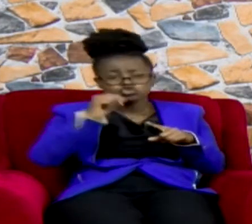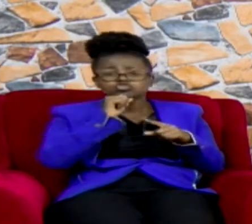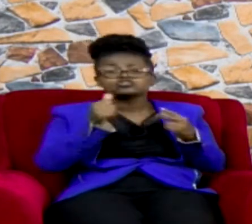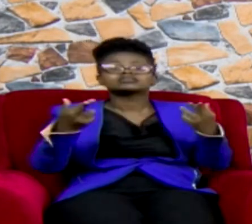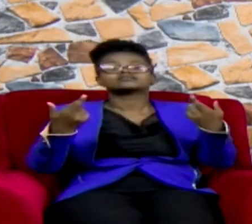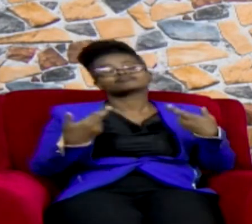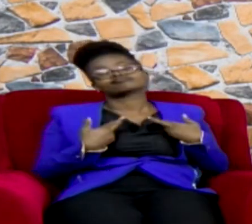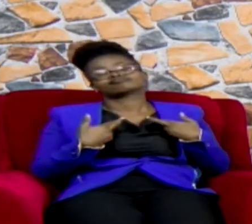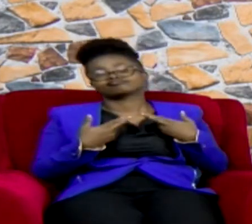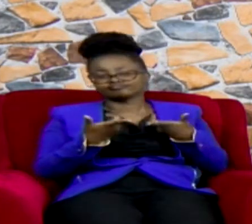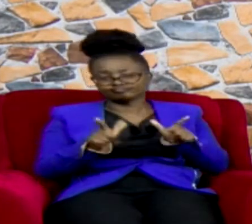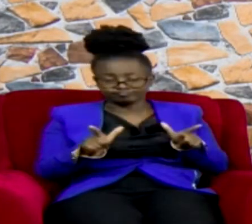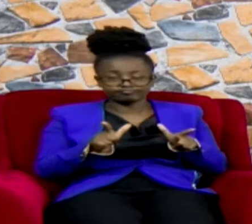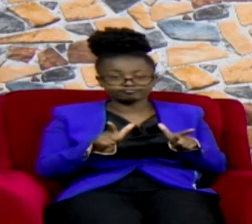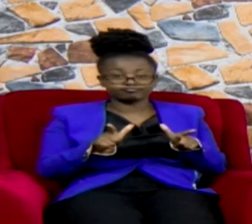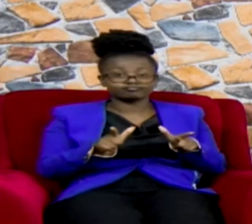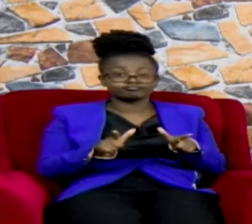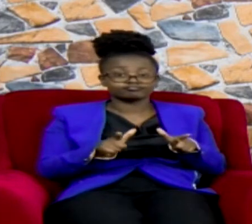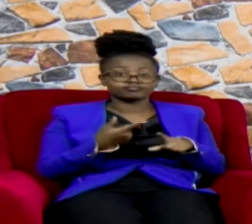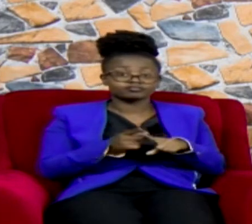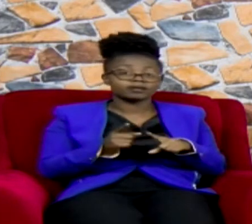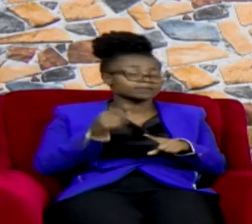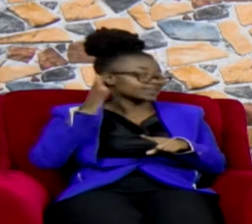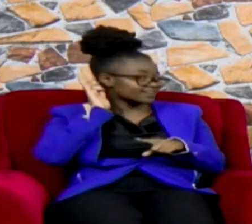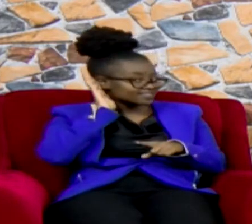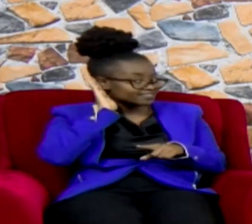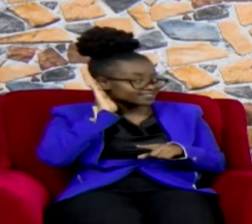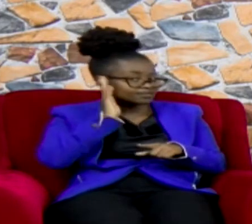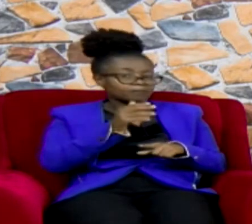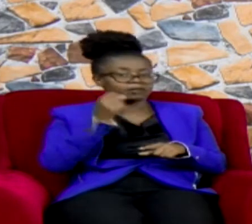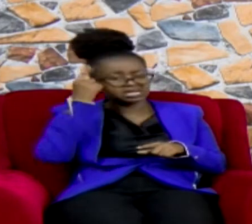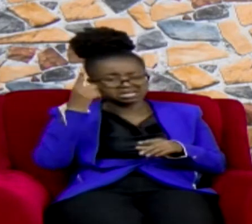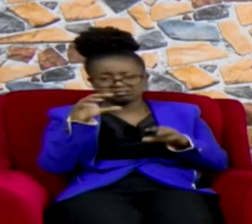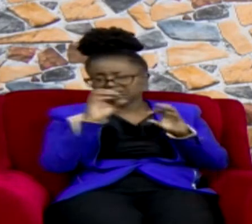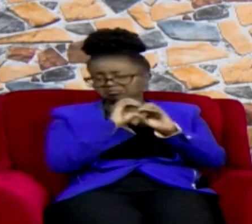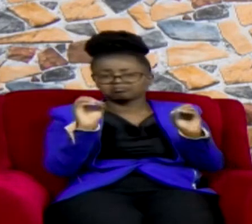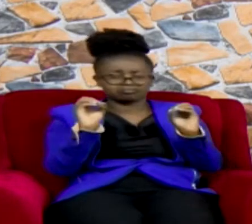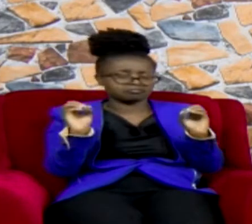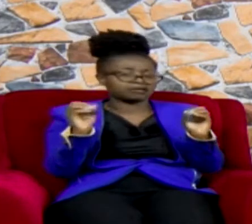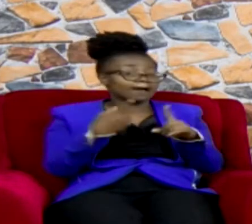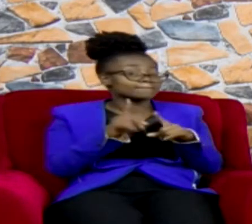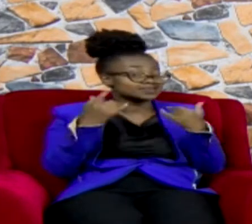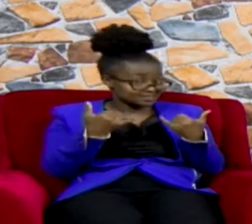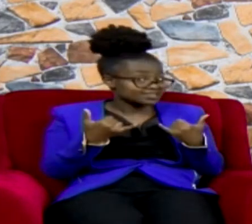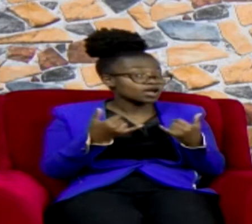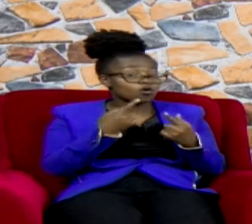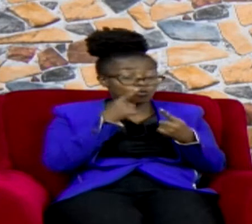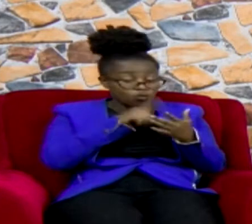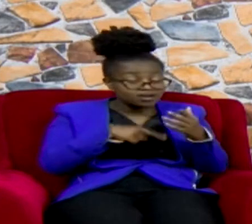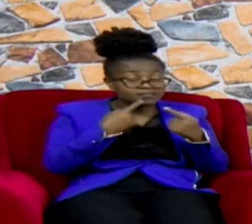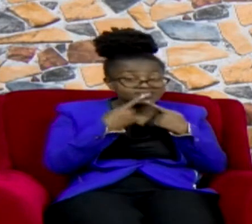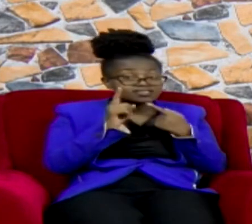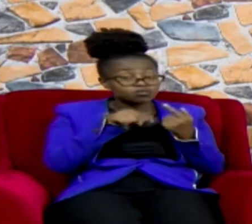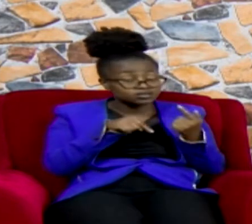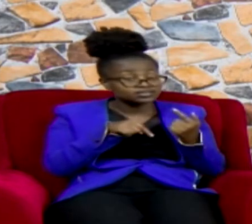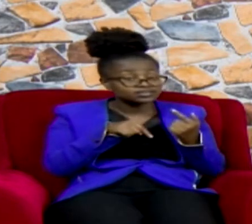that dialect, right? Yes. Yeah, but I can hear, but I just don't understand. Yes. All right. But now, what I'm saying